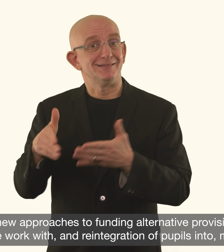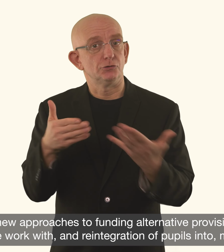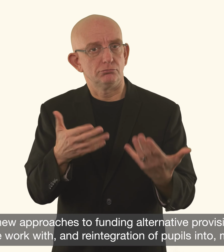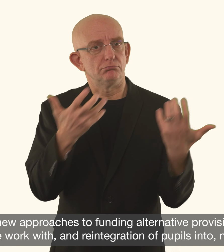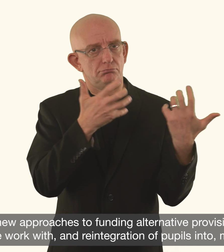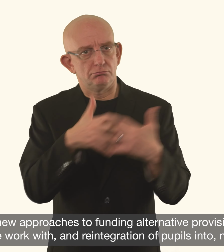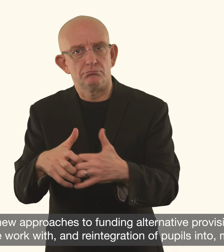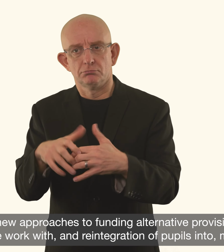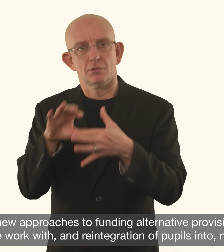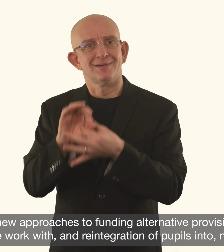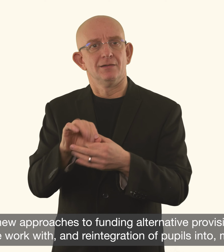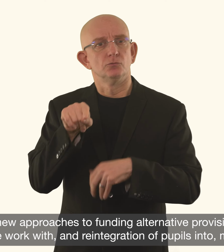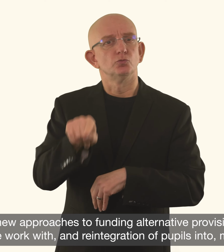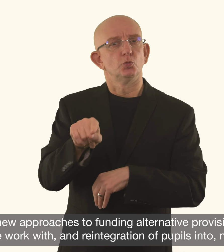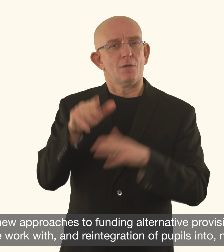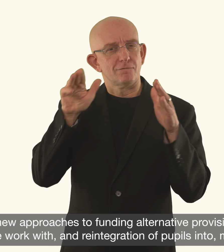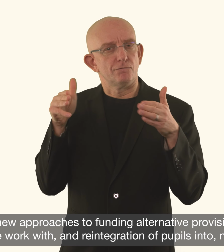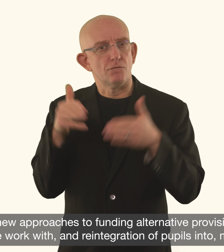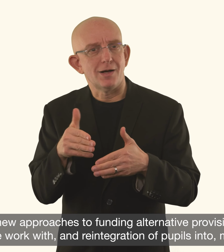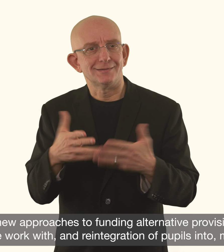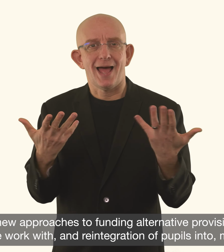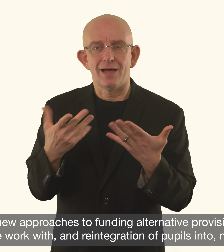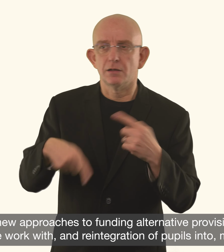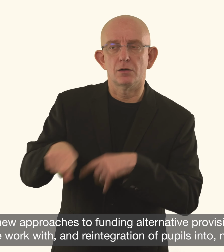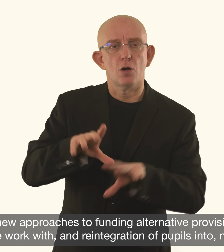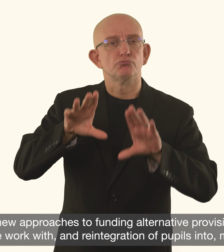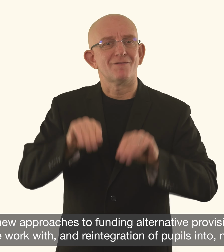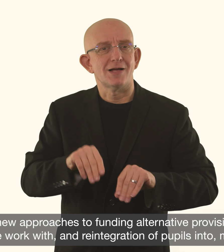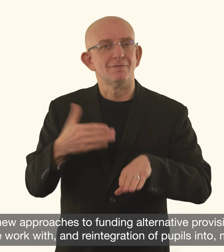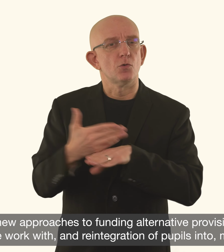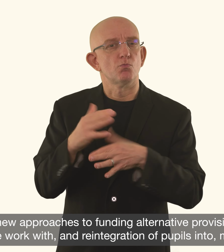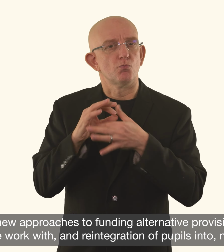and reintegration of pupils into mainstream schools. 6.